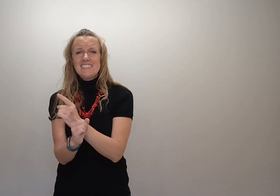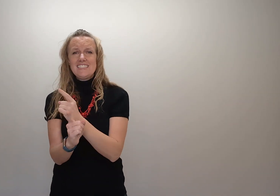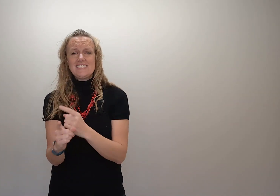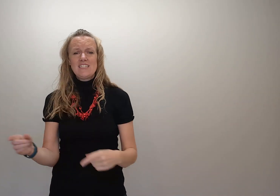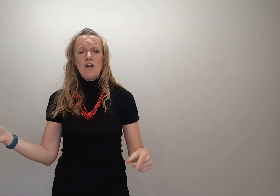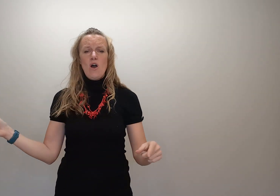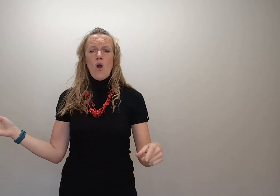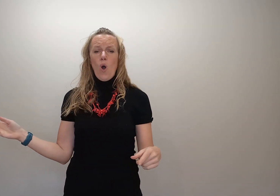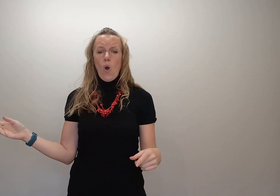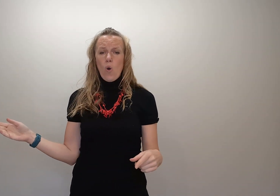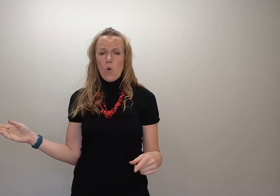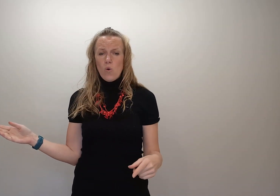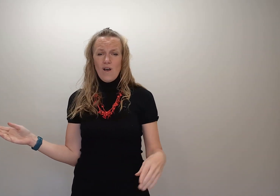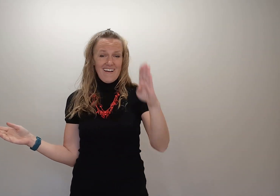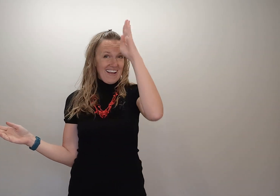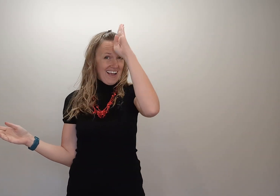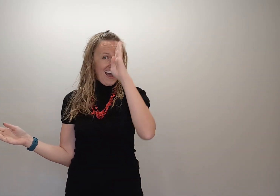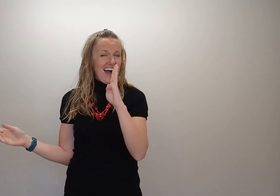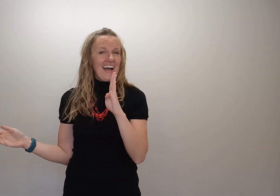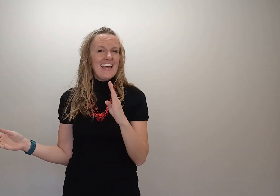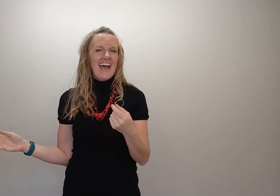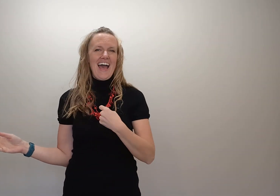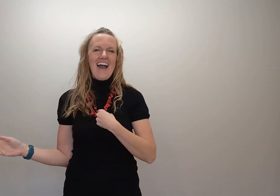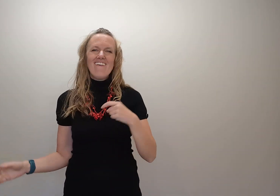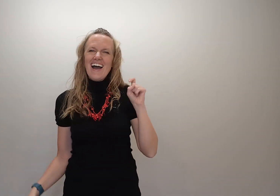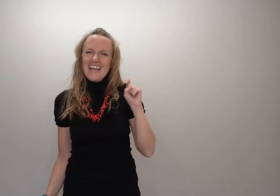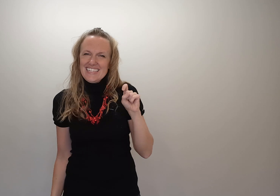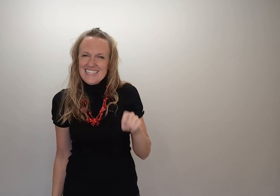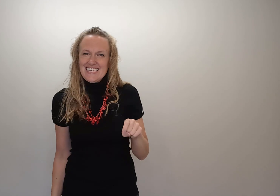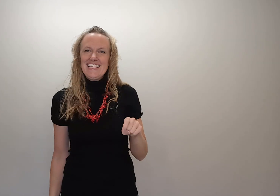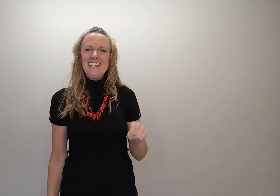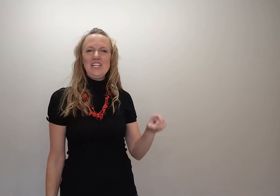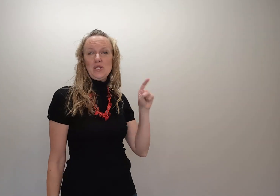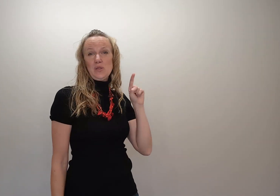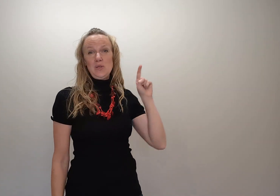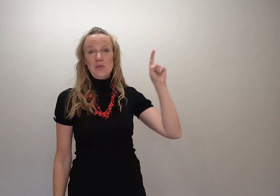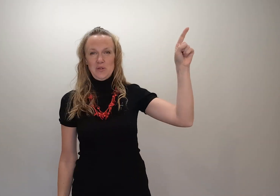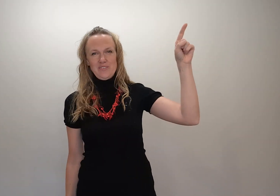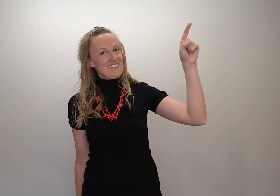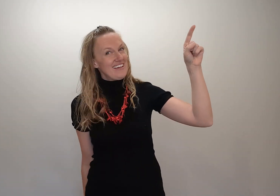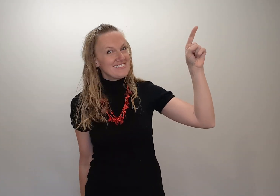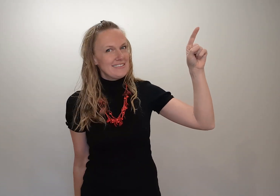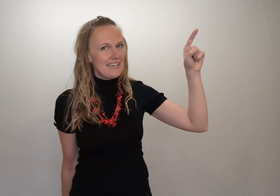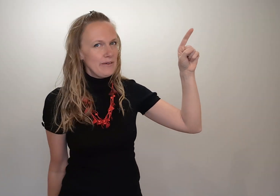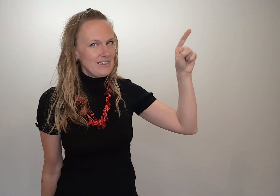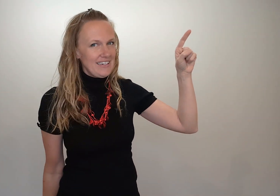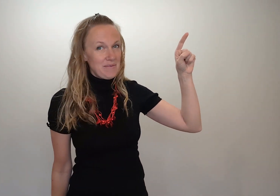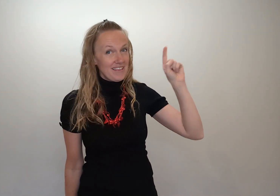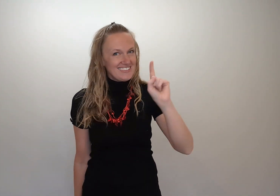righteousness. Oh God, how I need you. Sorry, I was going to sign Lord there, but then it